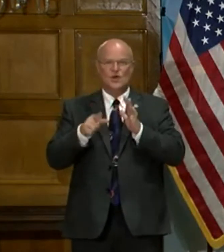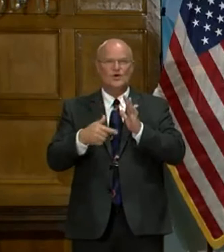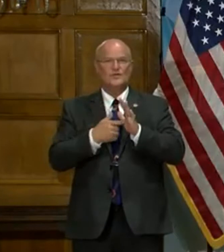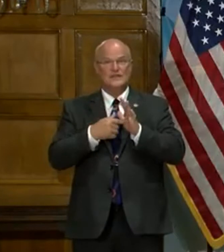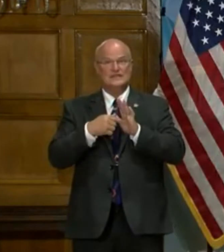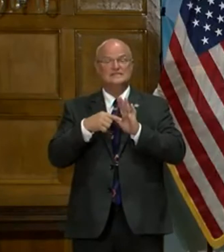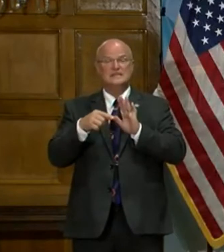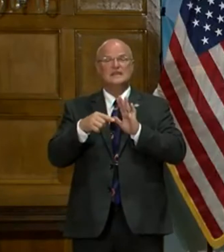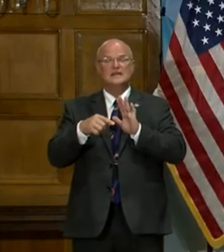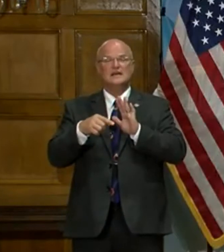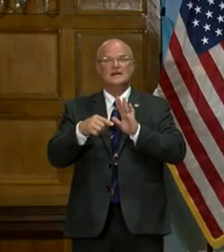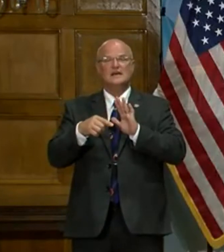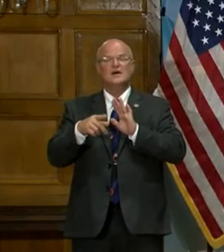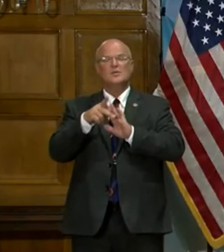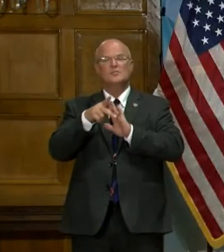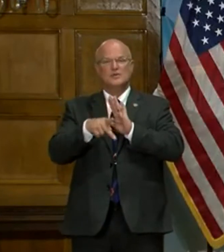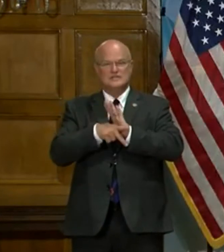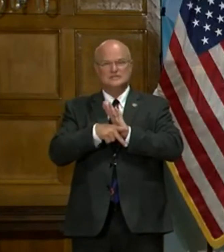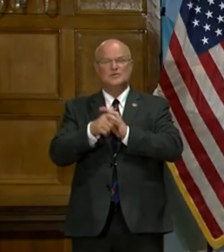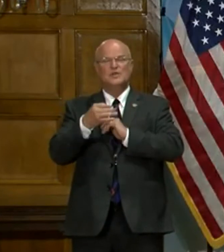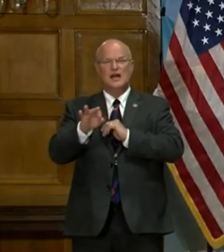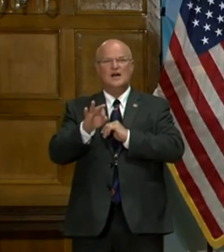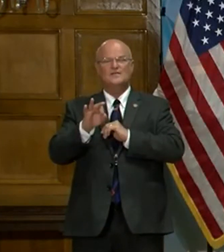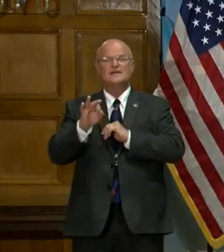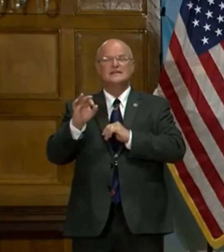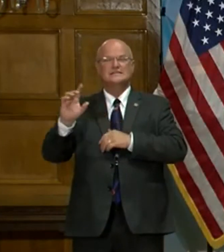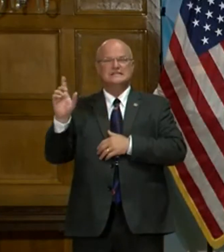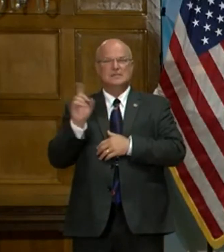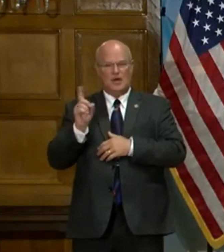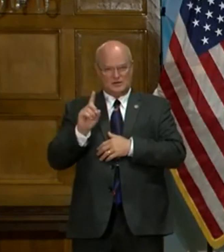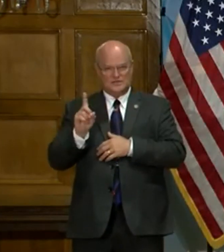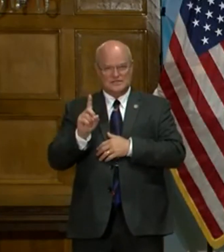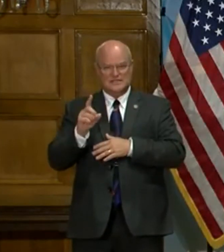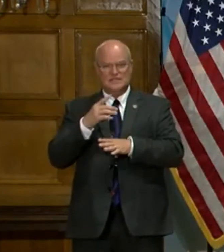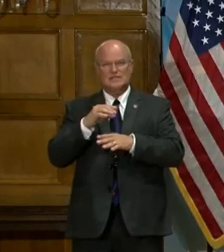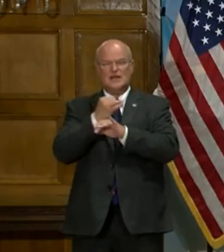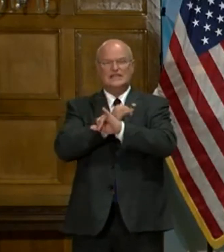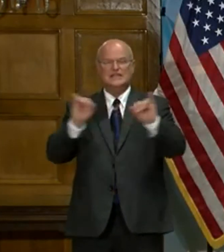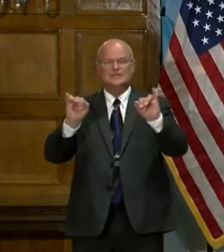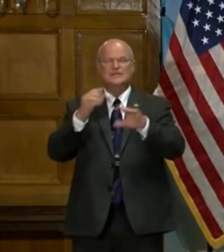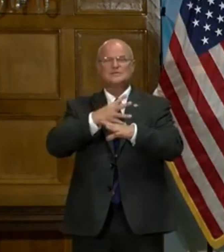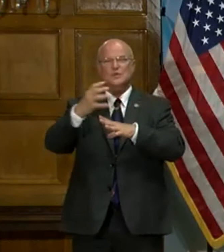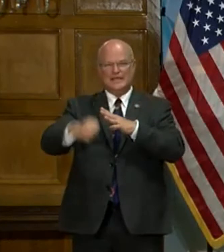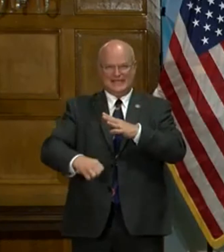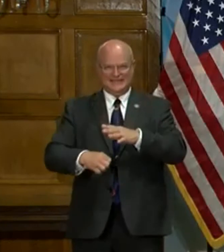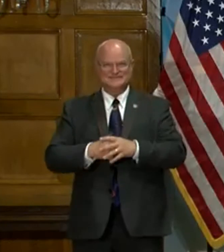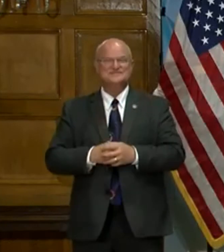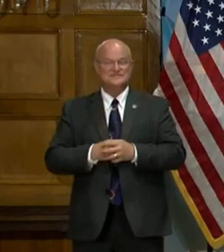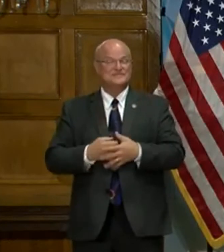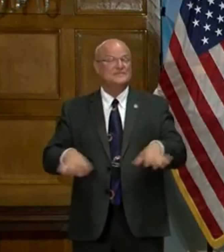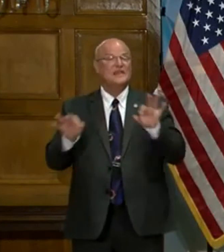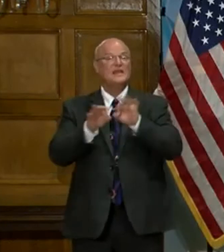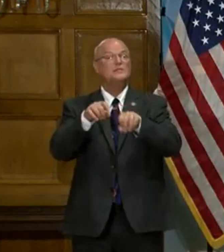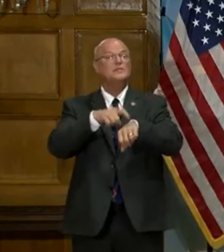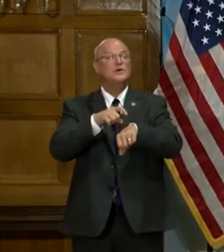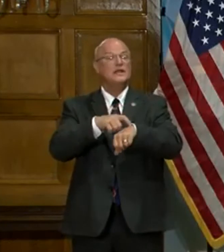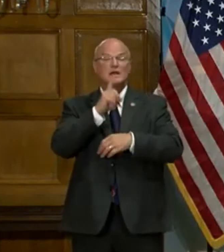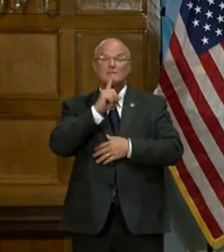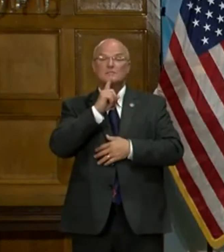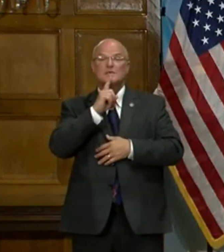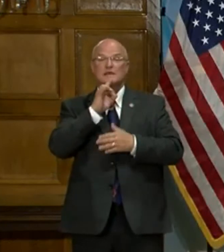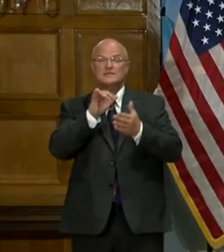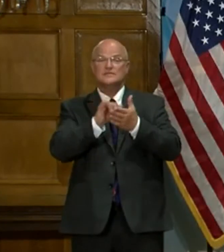this principle of democracy on Independence Weekend. So it's an important time. Make sure